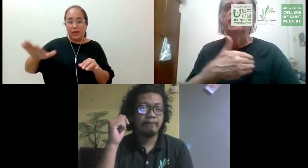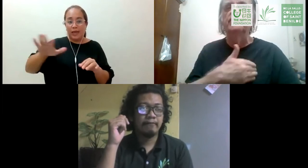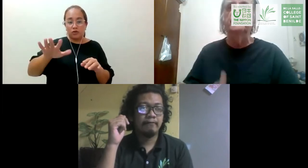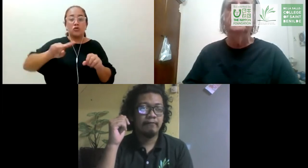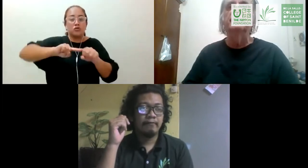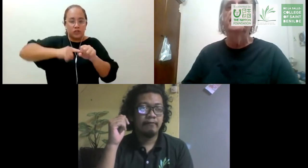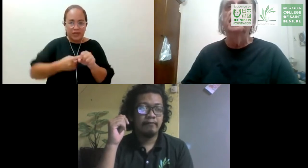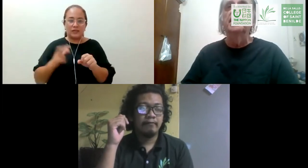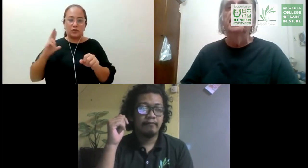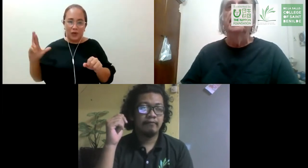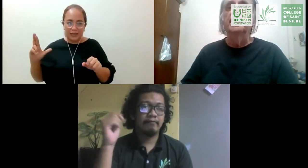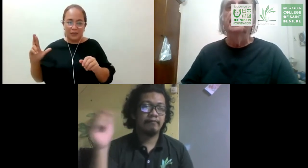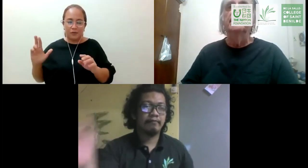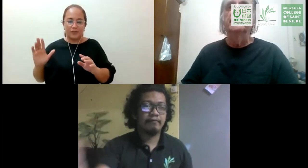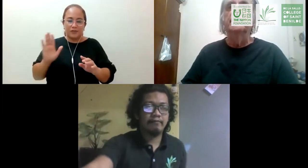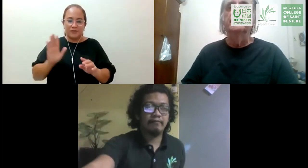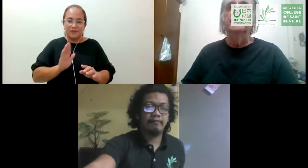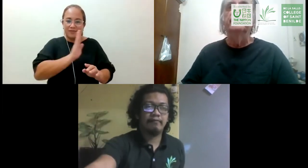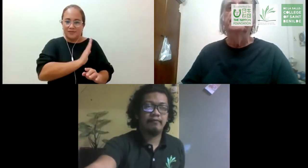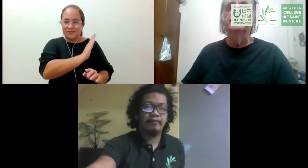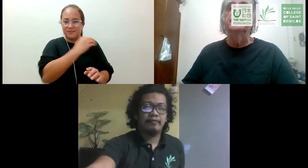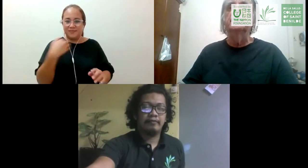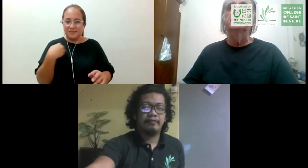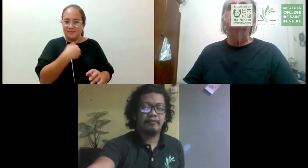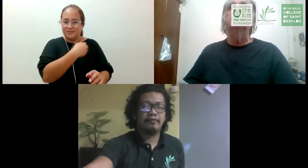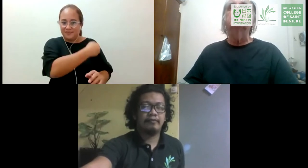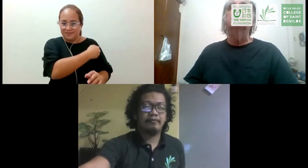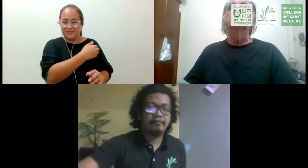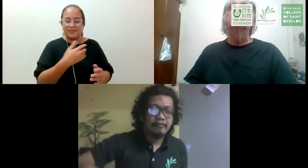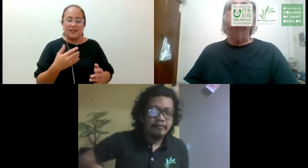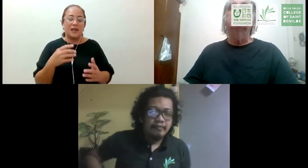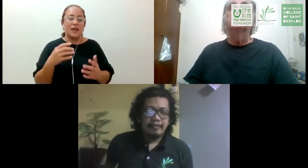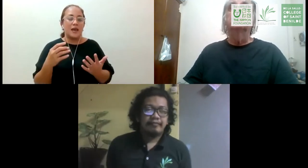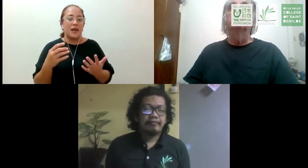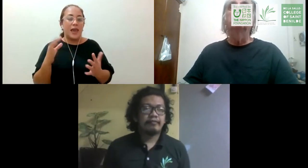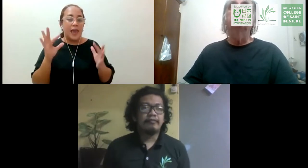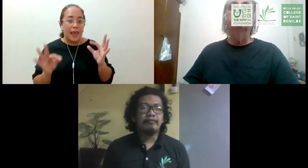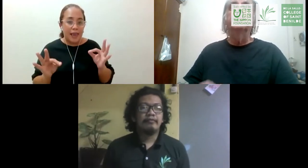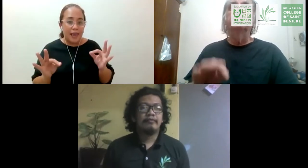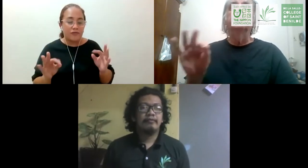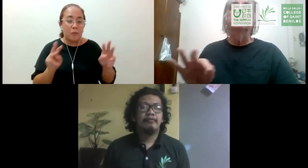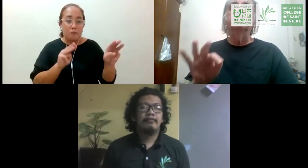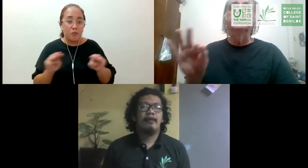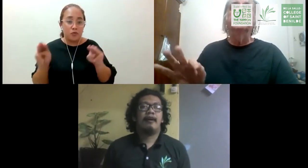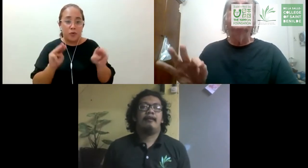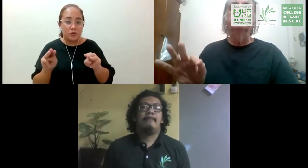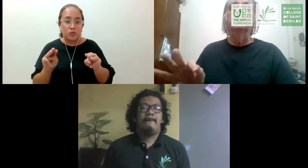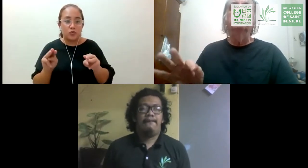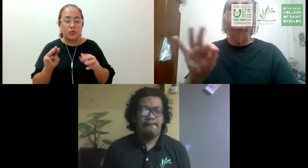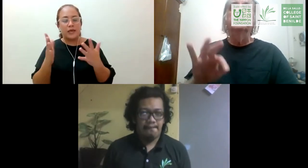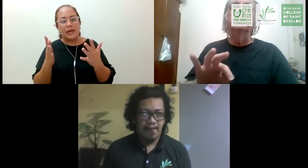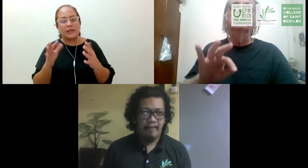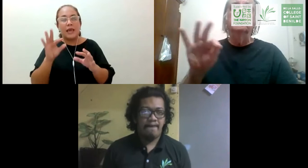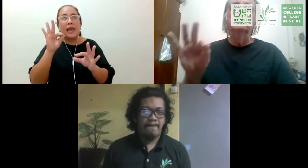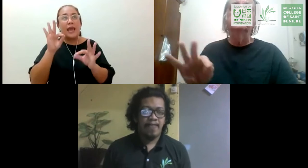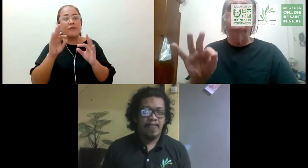right and move to the left. And if it's the movement, we can put something in if the